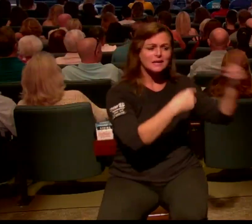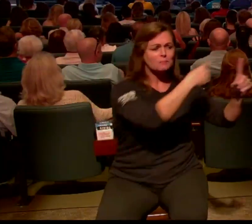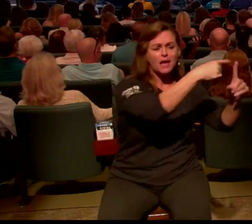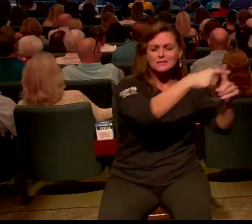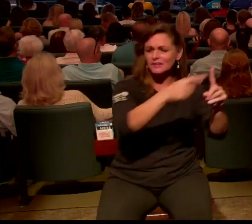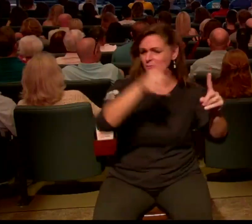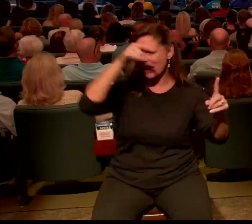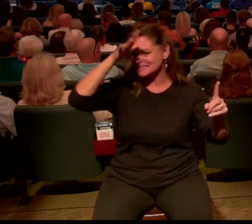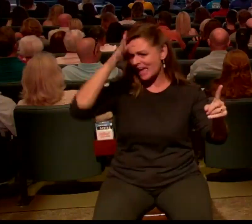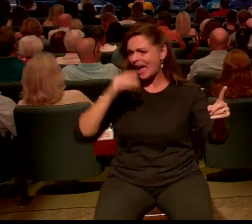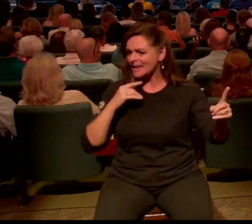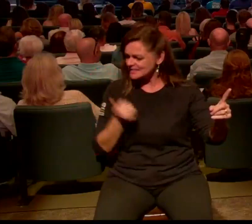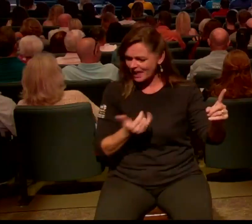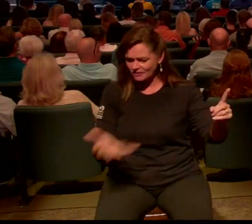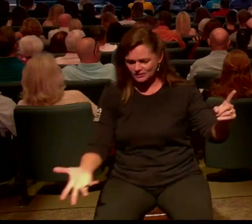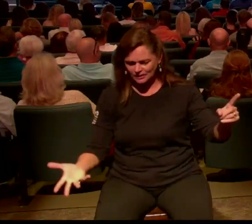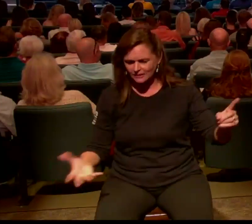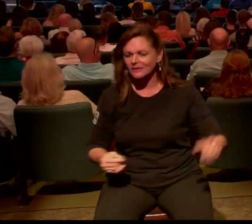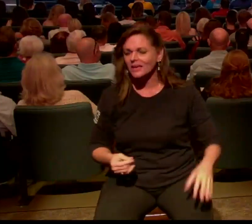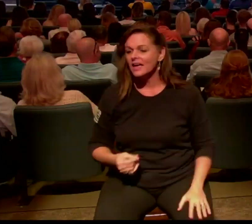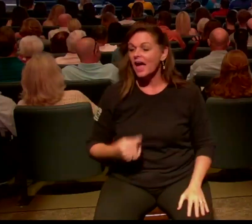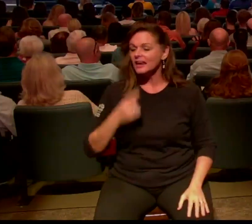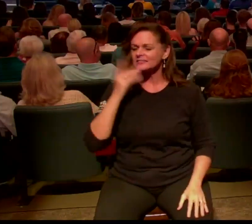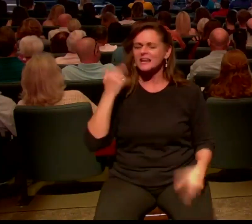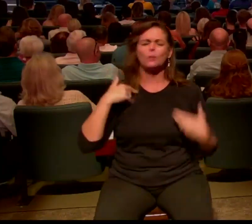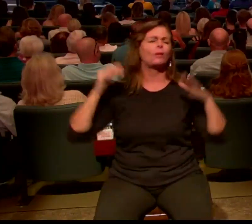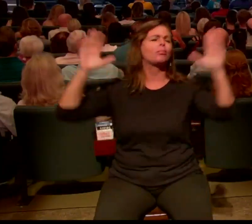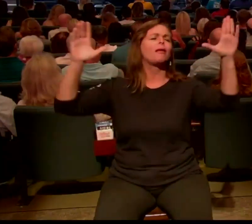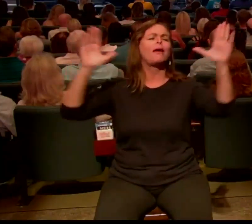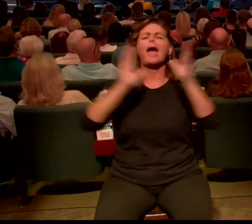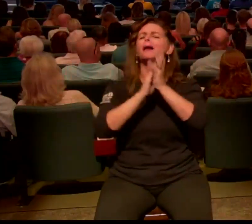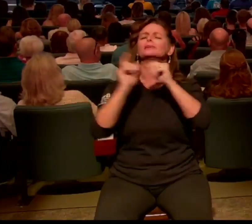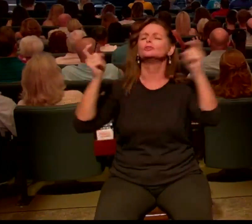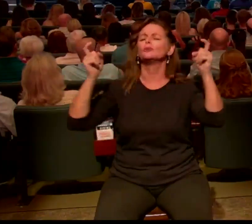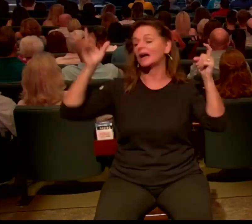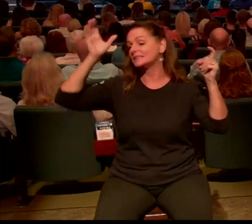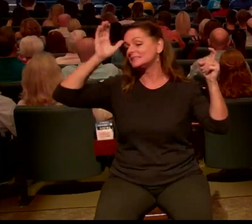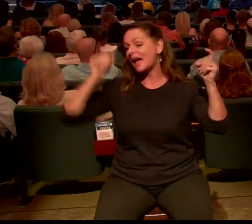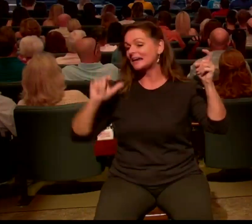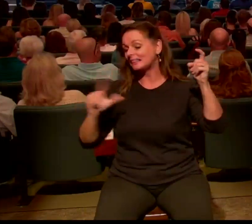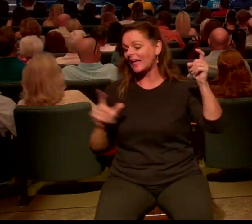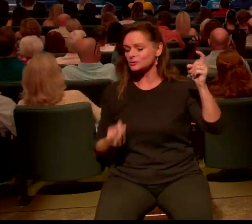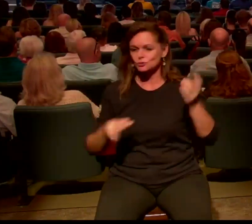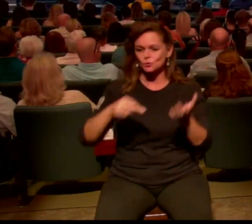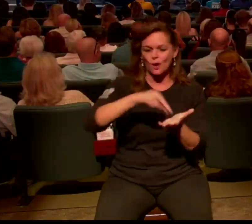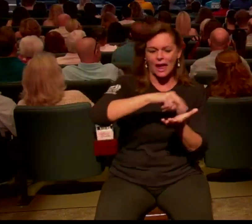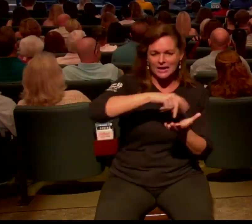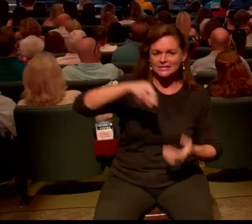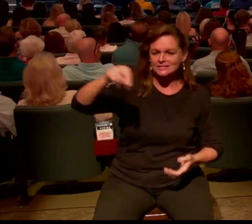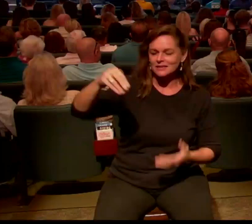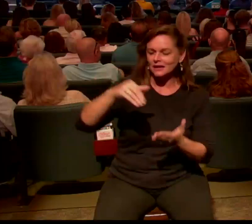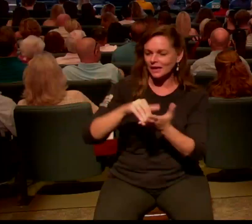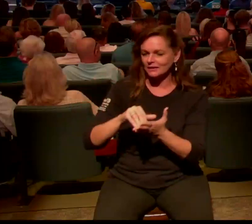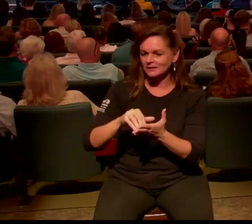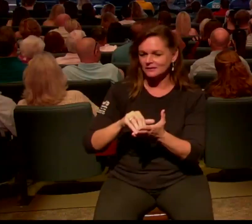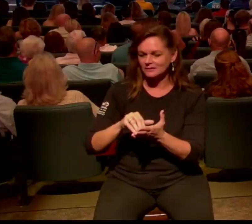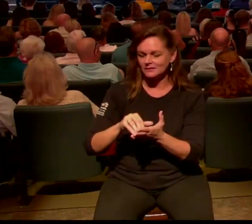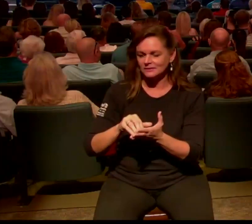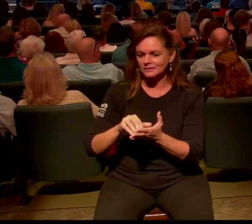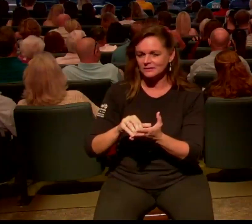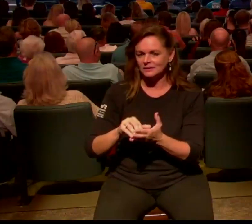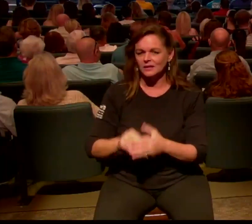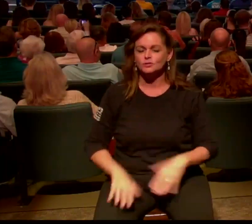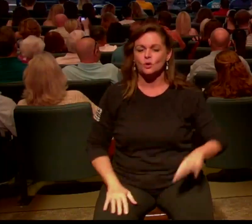back again. He came back again. And the last thing I want to share with you is I measure my success by how